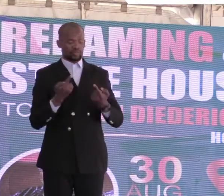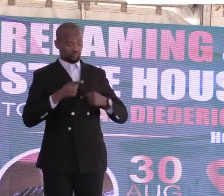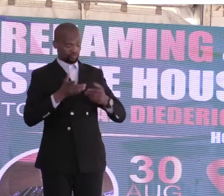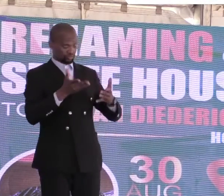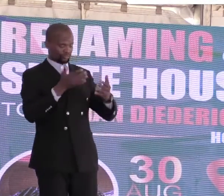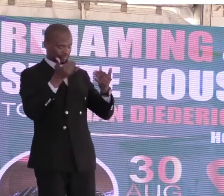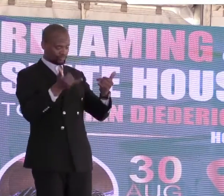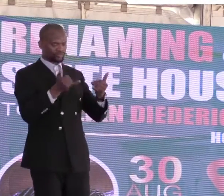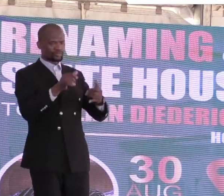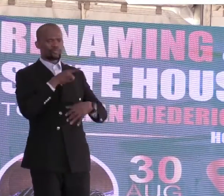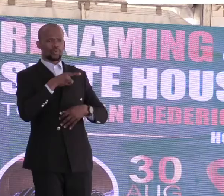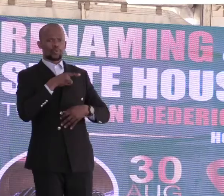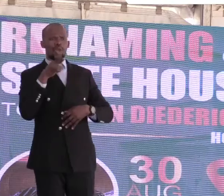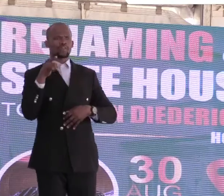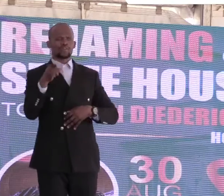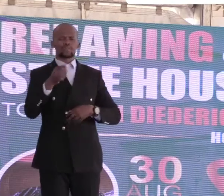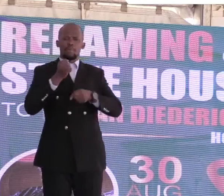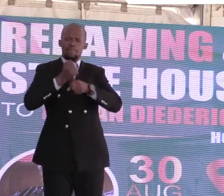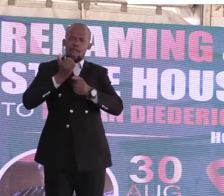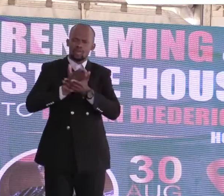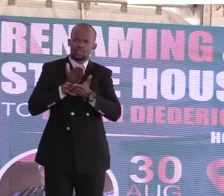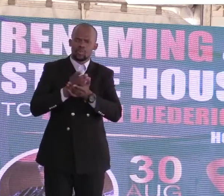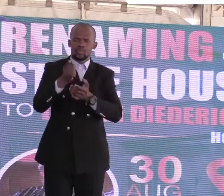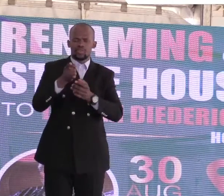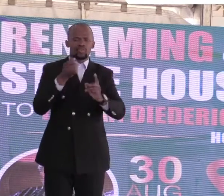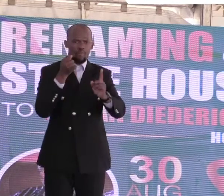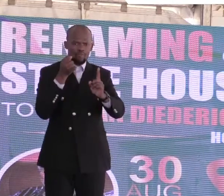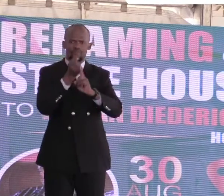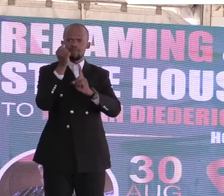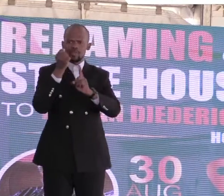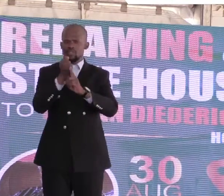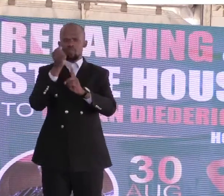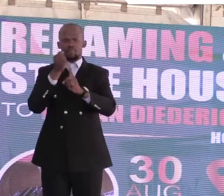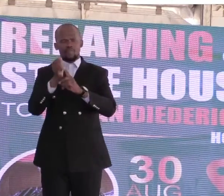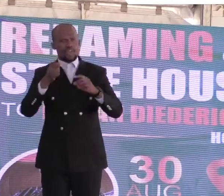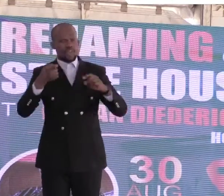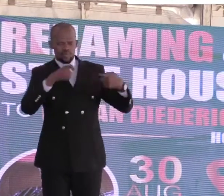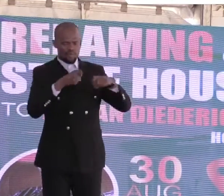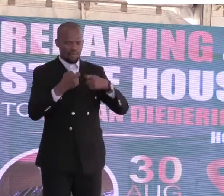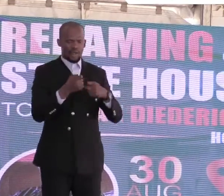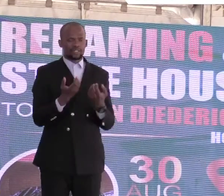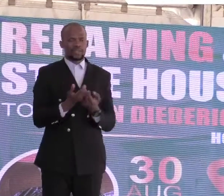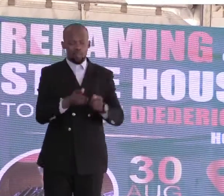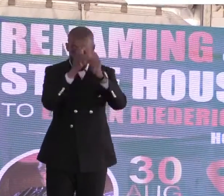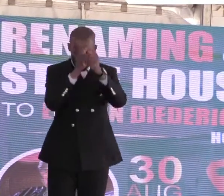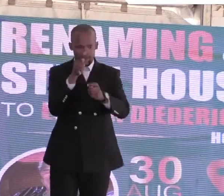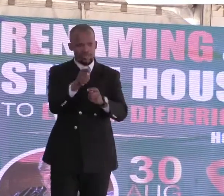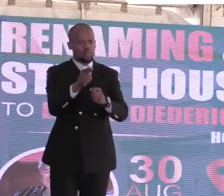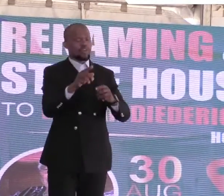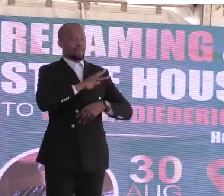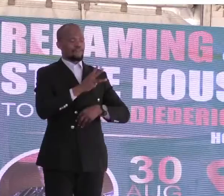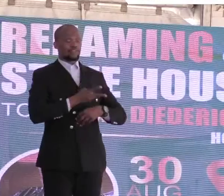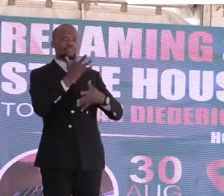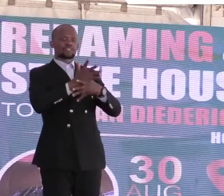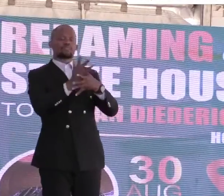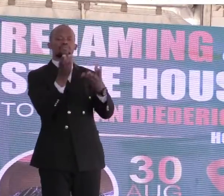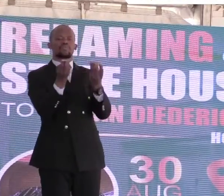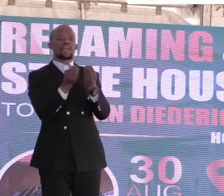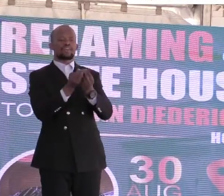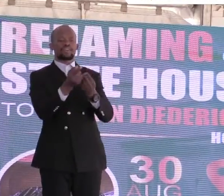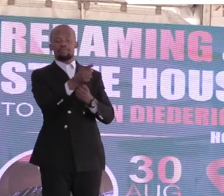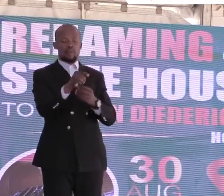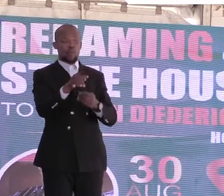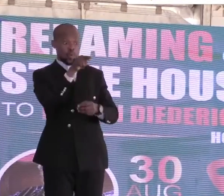because of your sacrifices. We honor you and all other women that worked with you. In you,